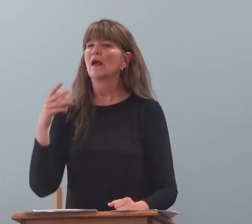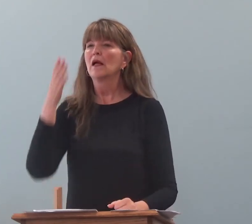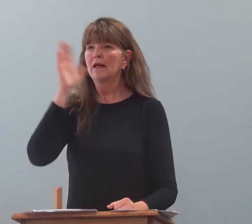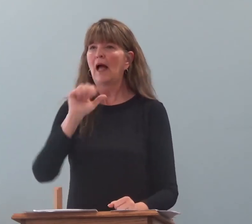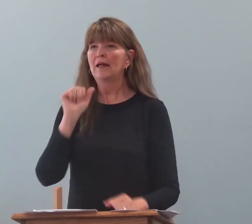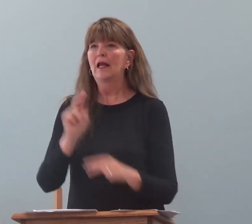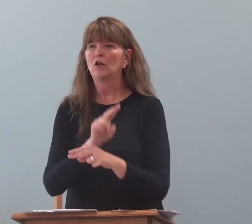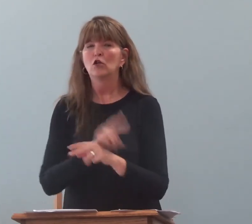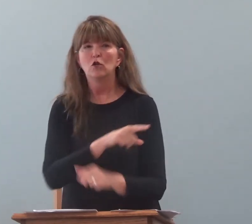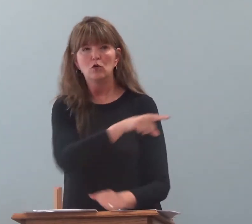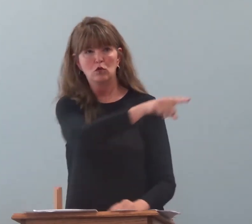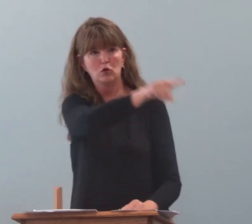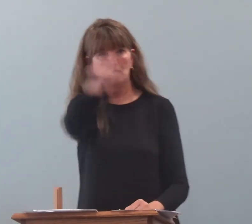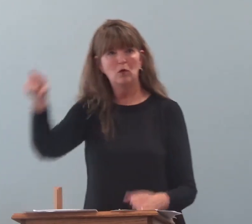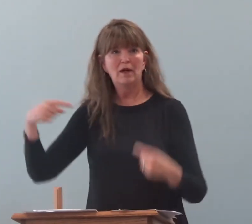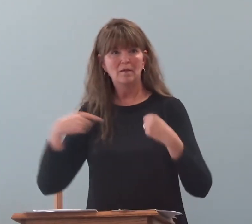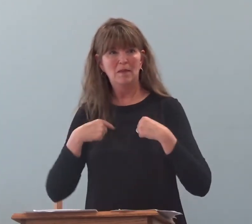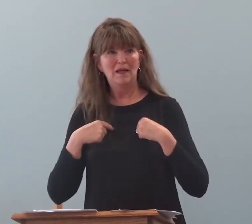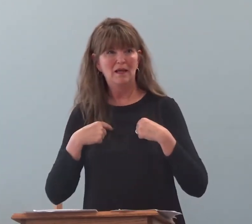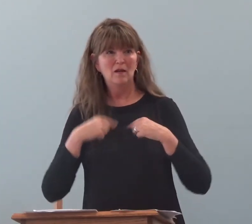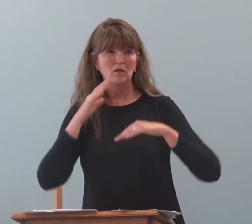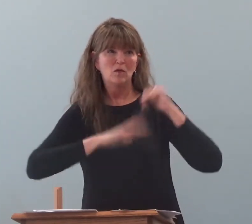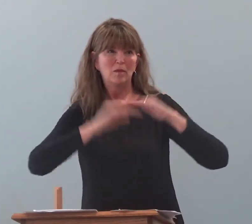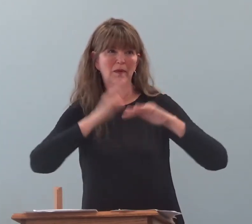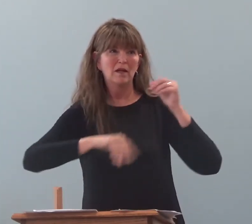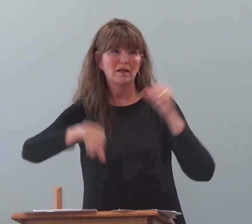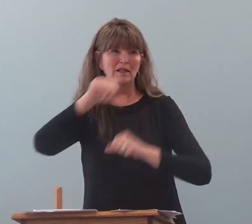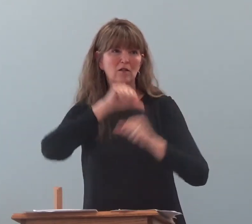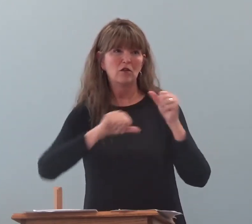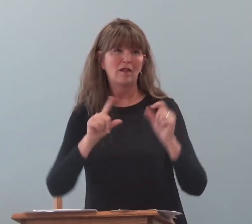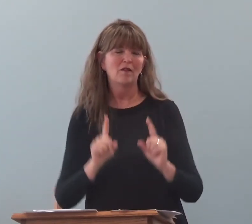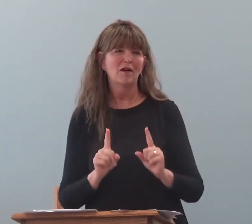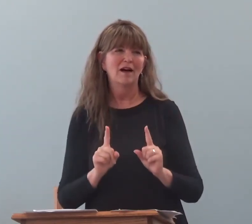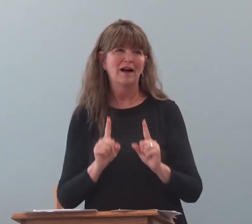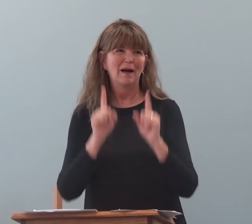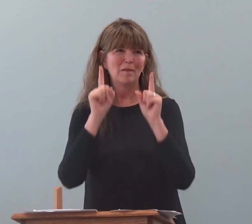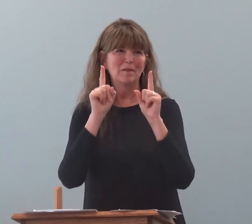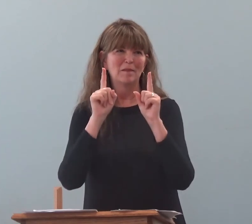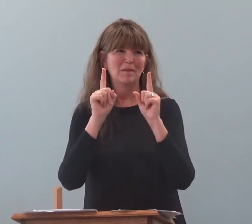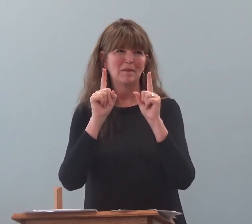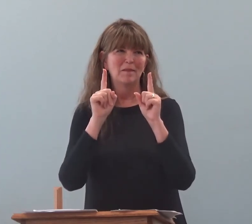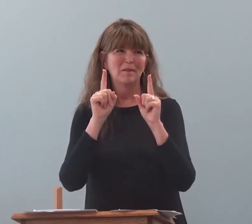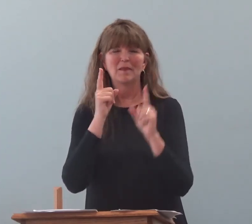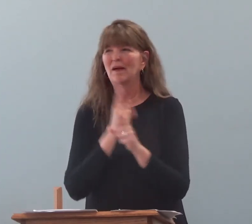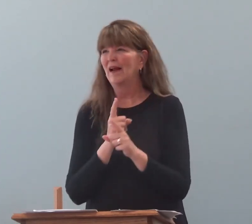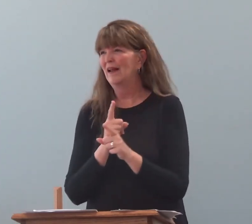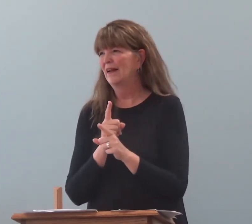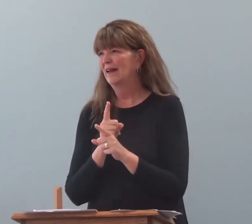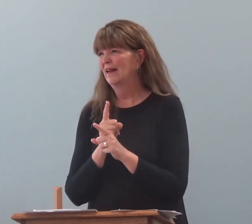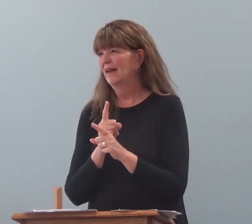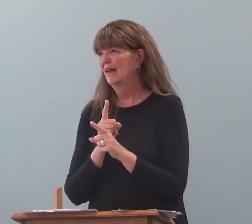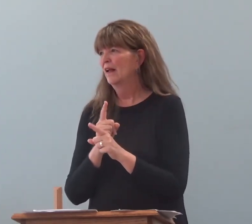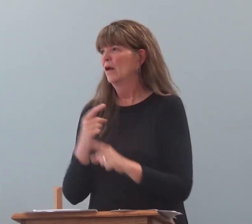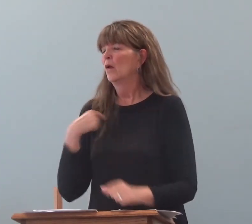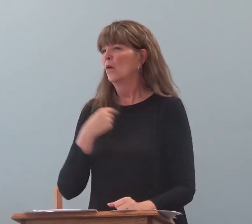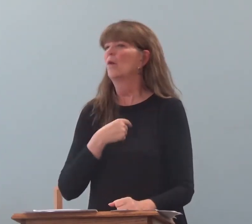beautiful. And that made me feel even better. So anyway, you and I need to really work on building each other